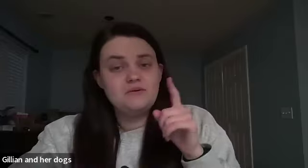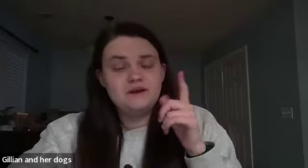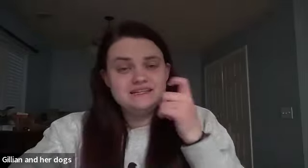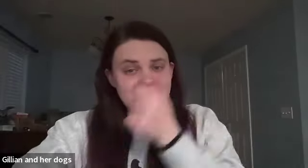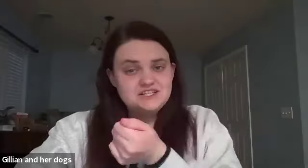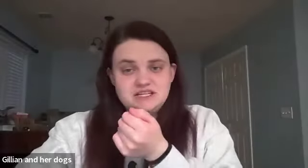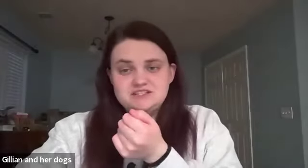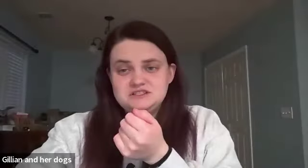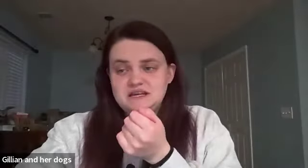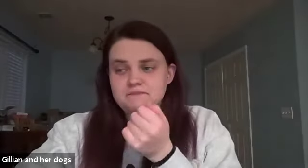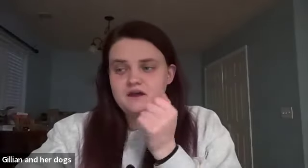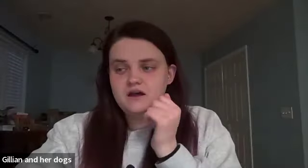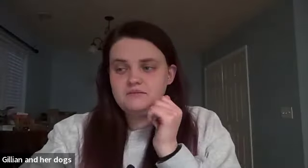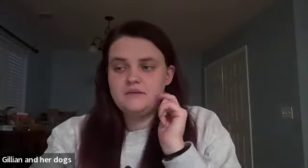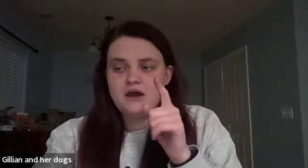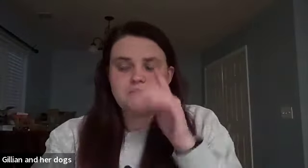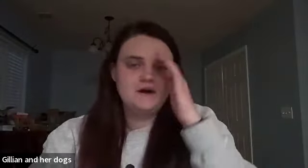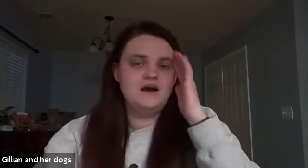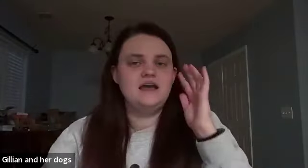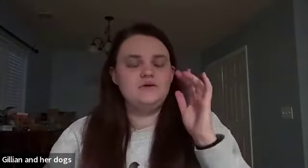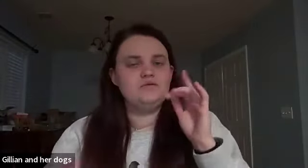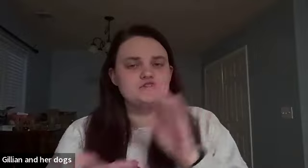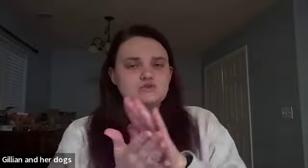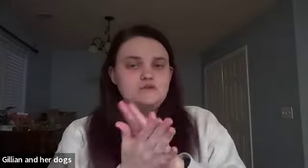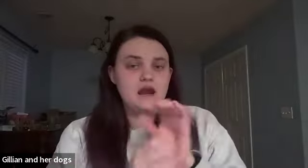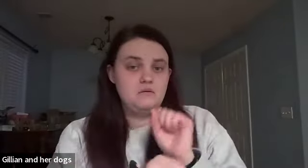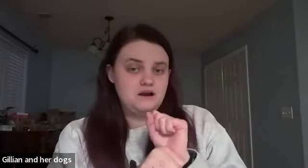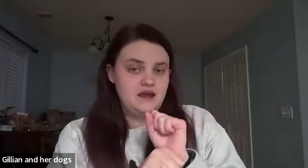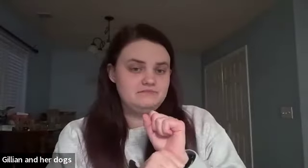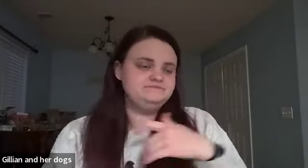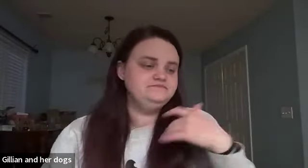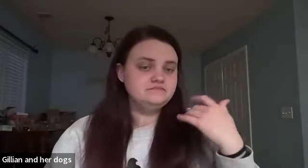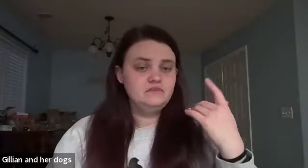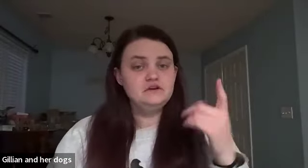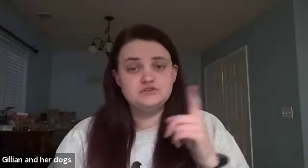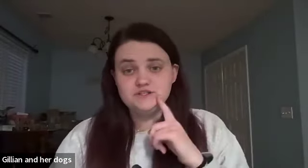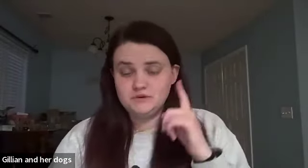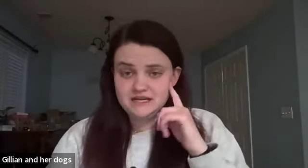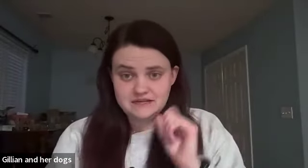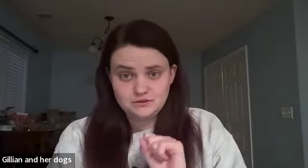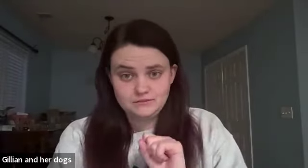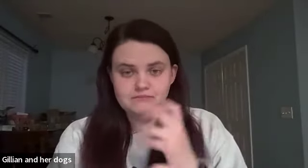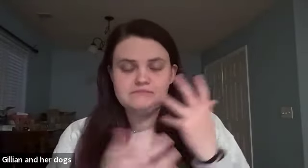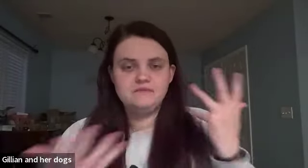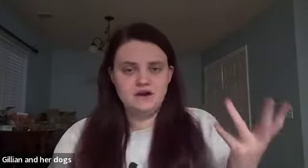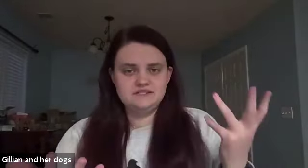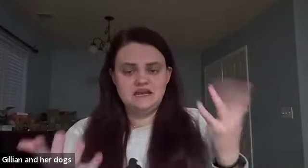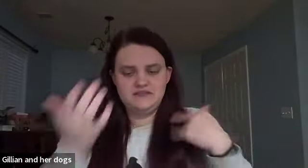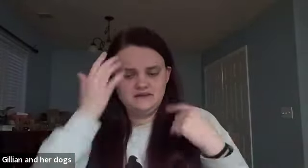So what is actually interesting about the school that I work at. So I do work at a deaf school. Obviously, I think I've